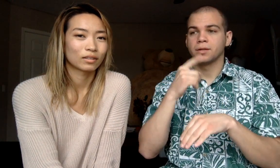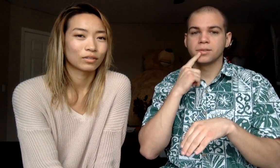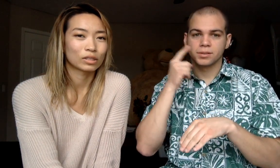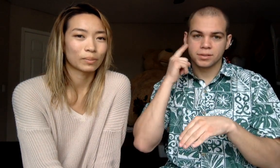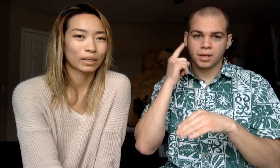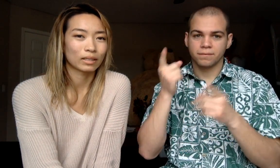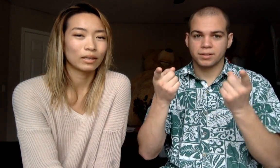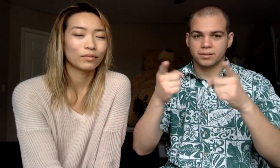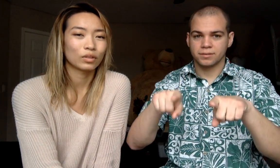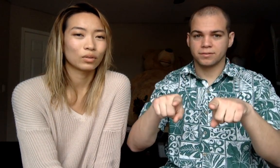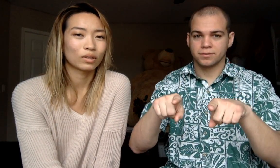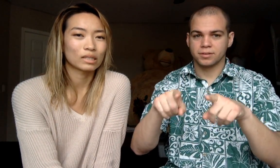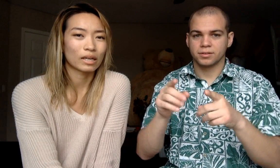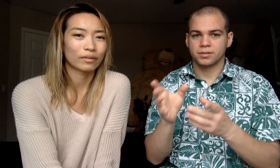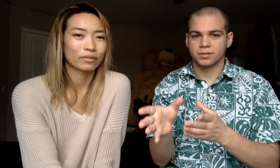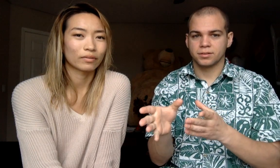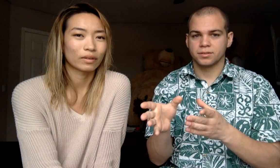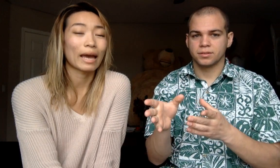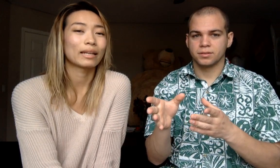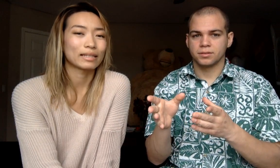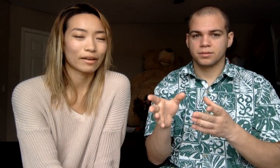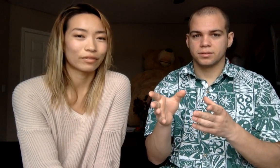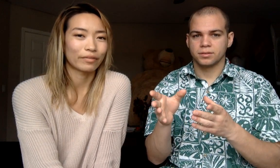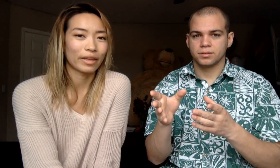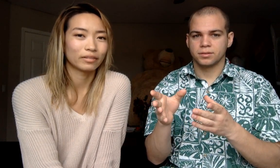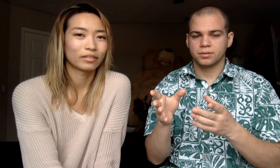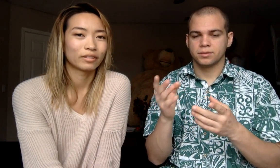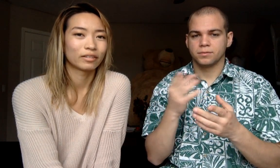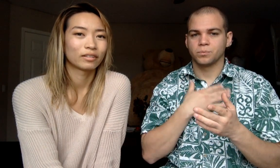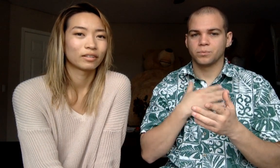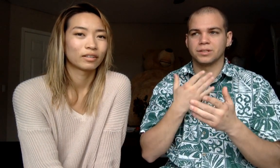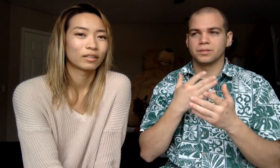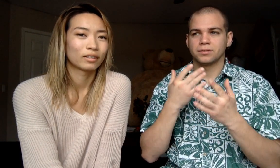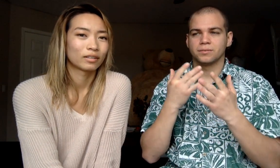respect. If you are deaf at a deaf event,